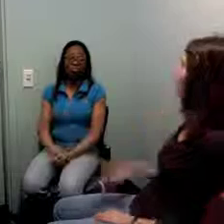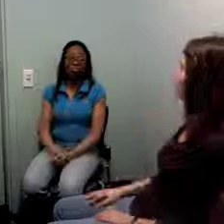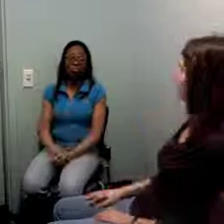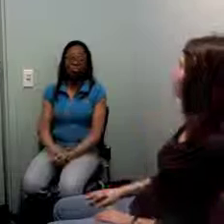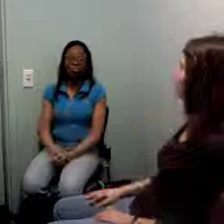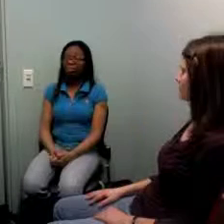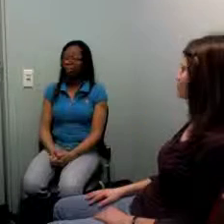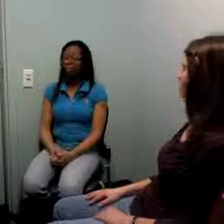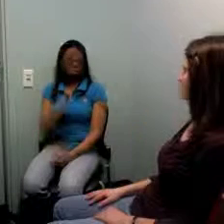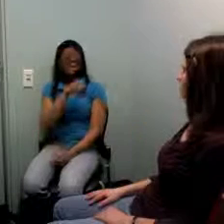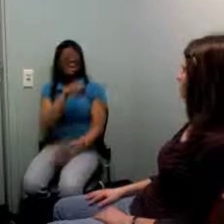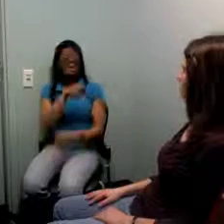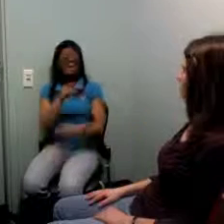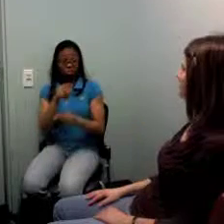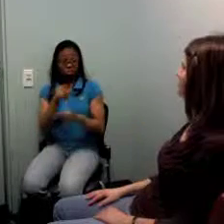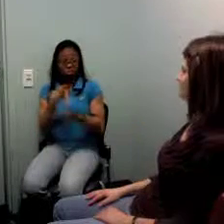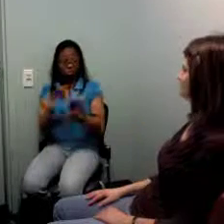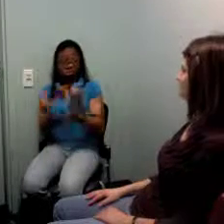Do you take the train?